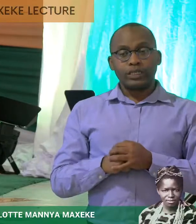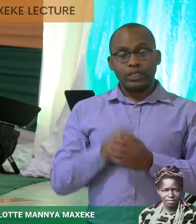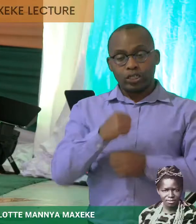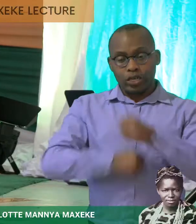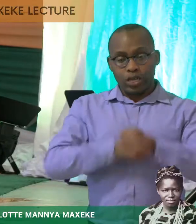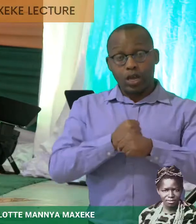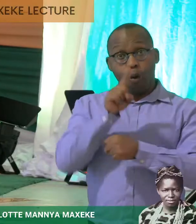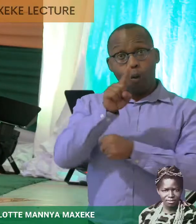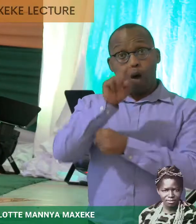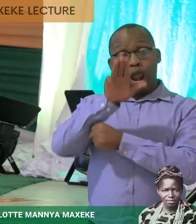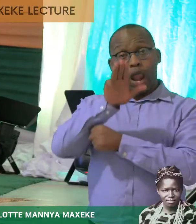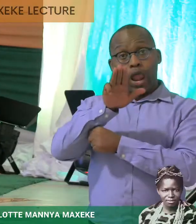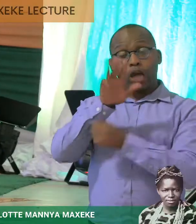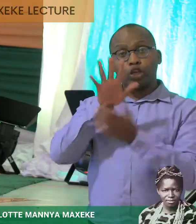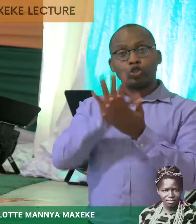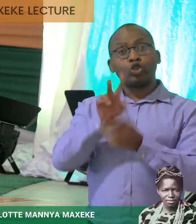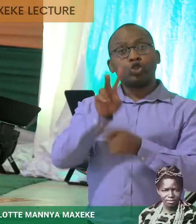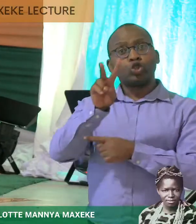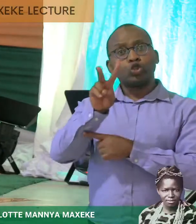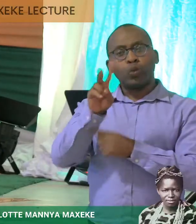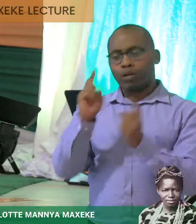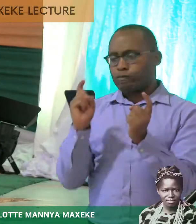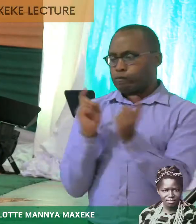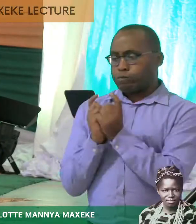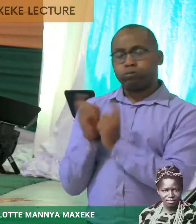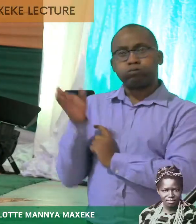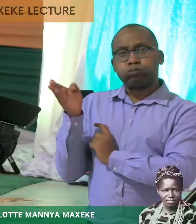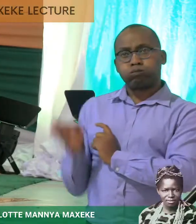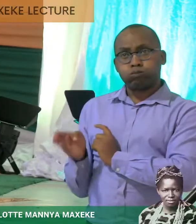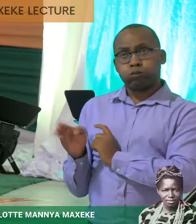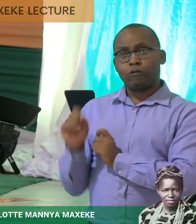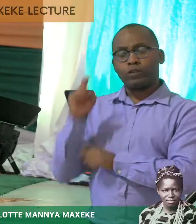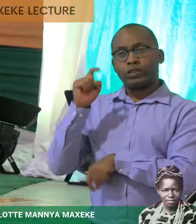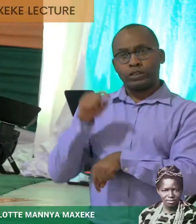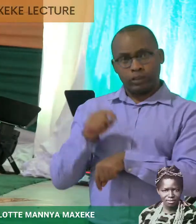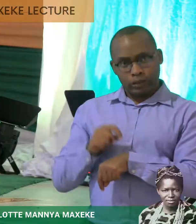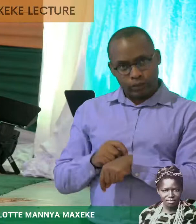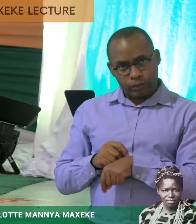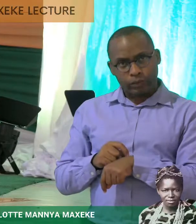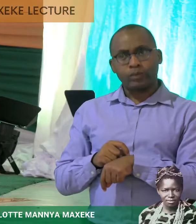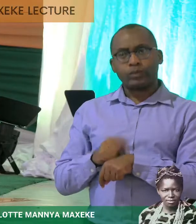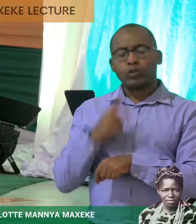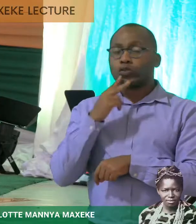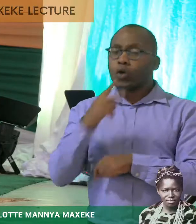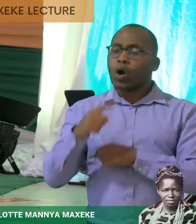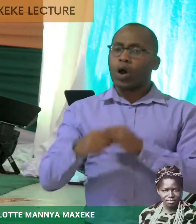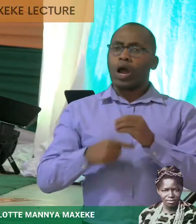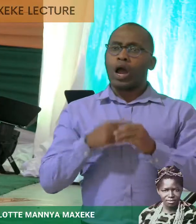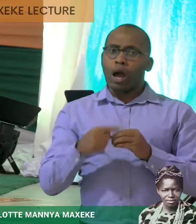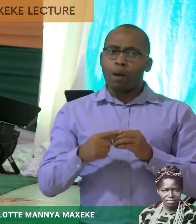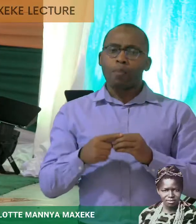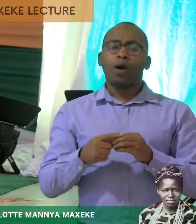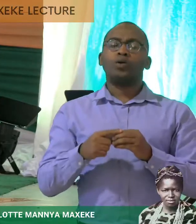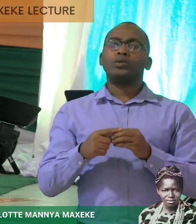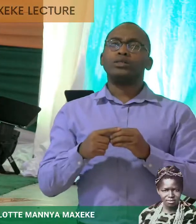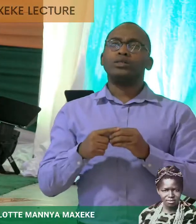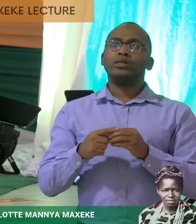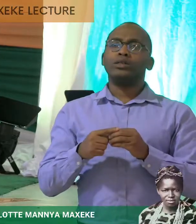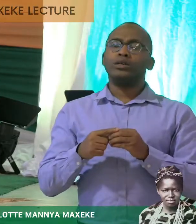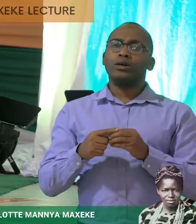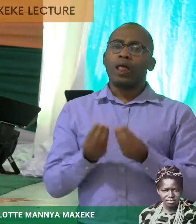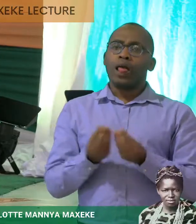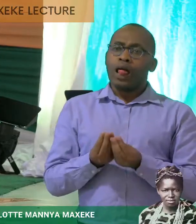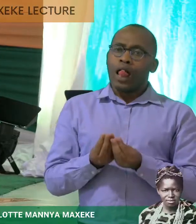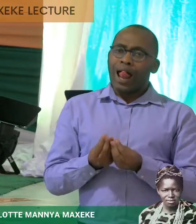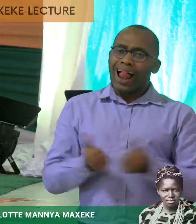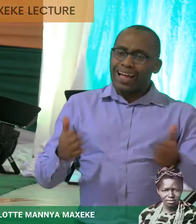African question and the way forward as a response to the land dispossession and exclusion of Africans in